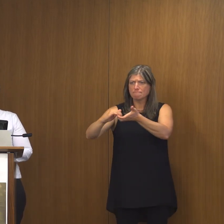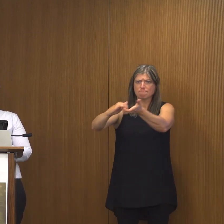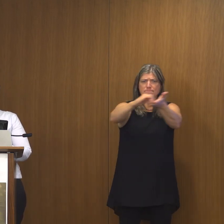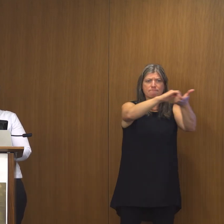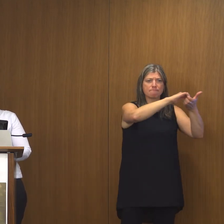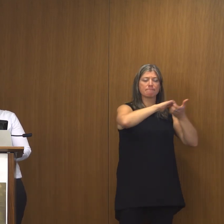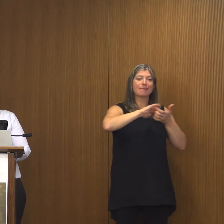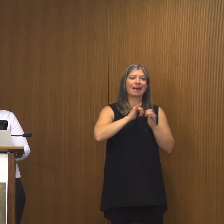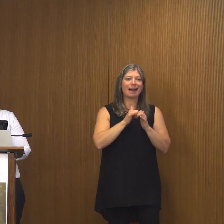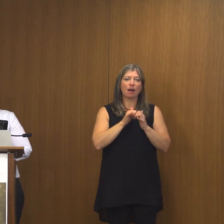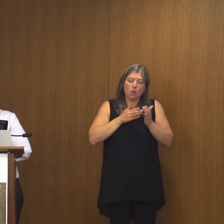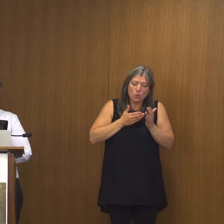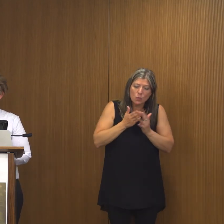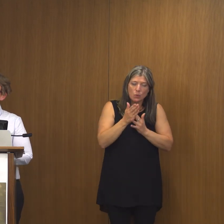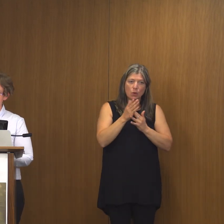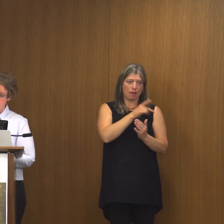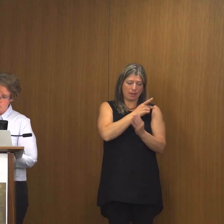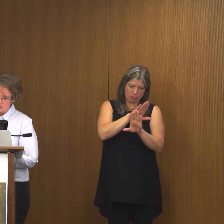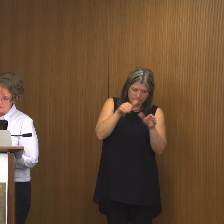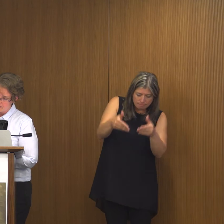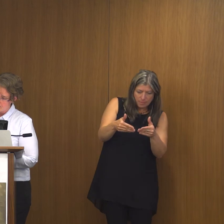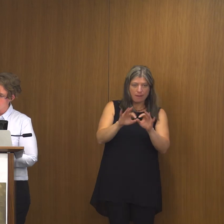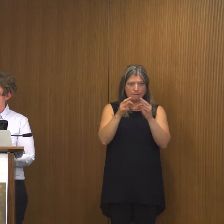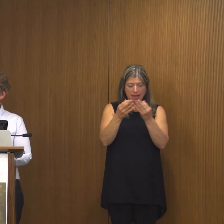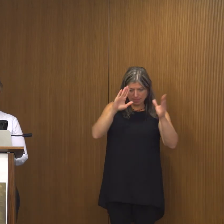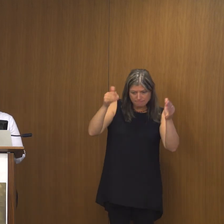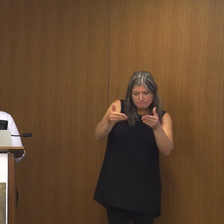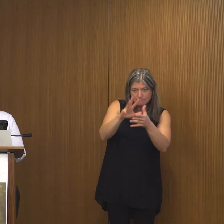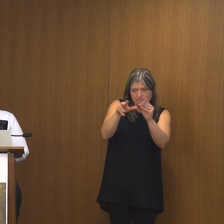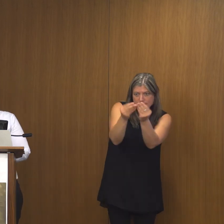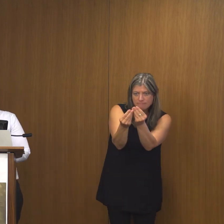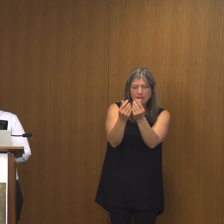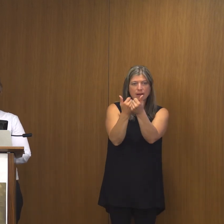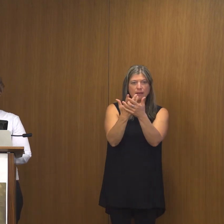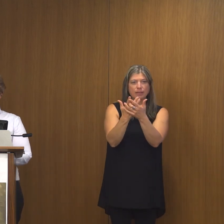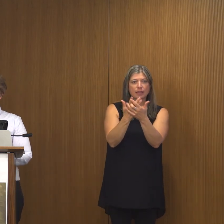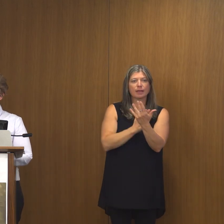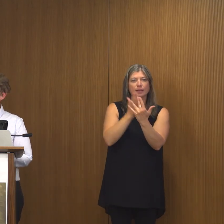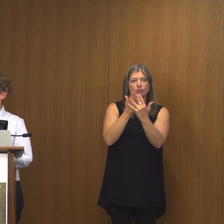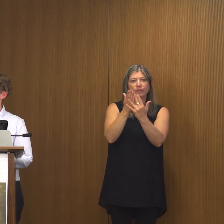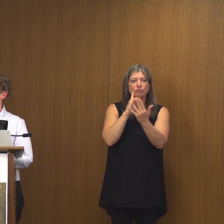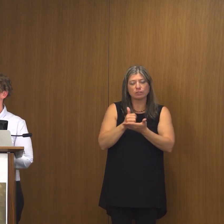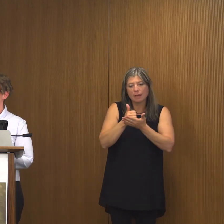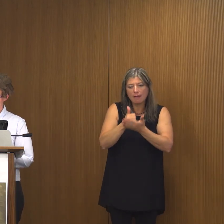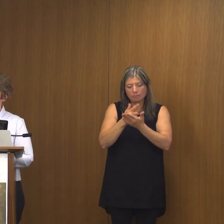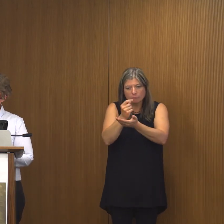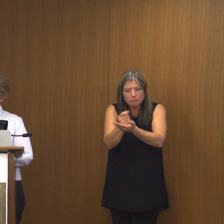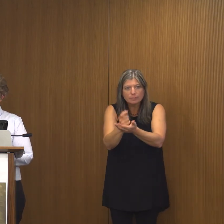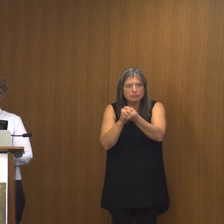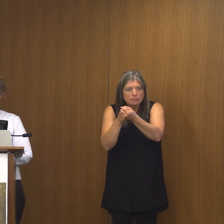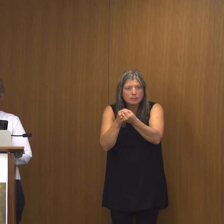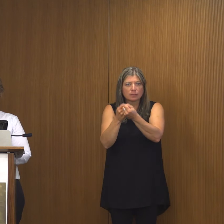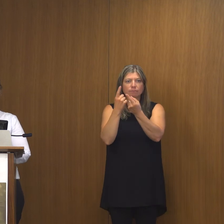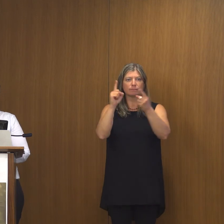way of patient-oriented research and family-focused approaches, they work to create novel interventions to optimize development,